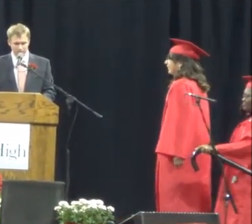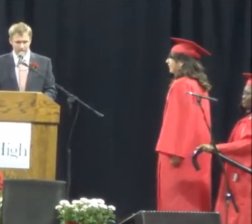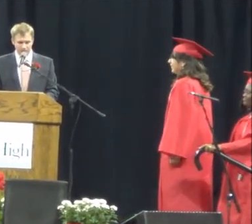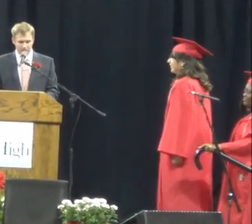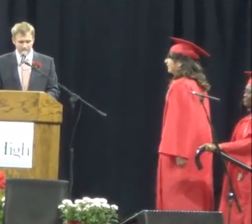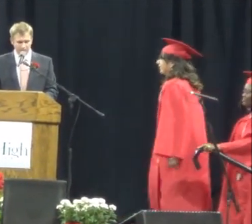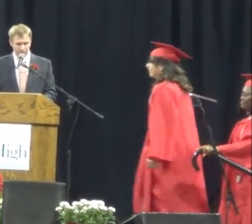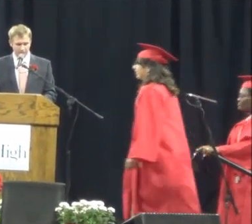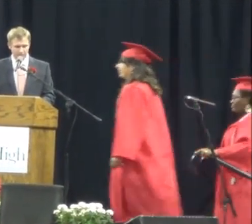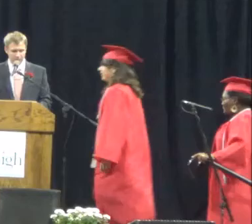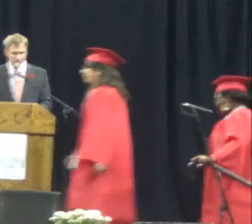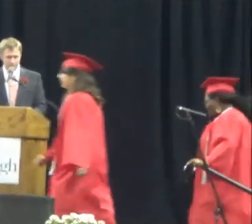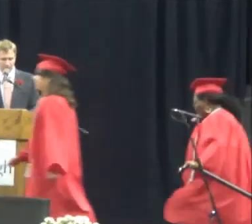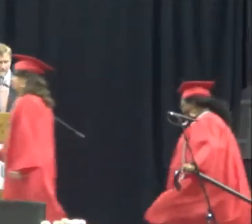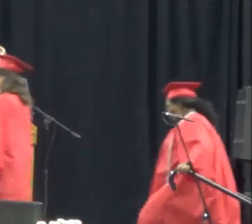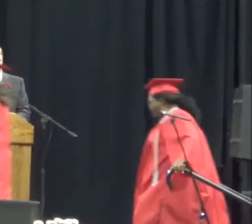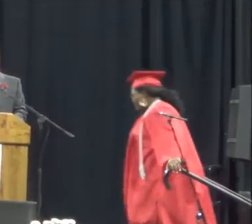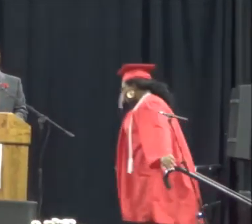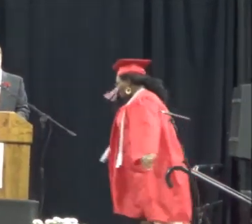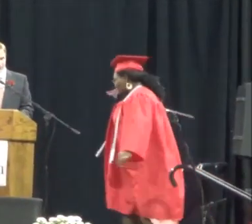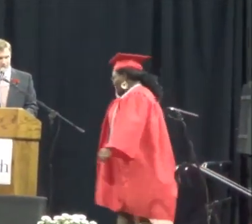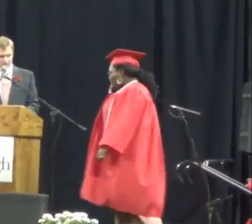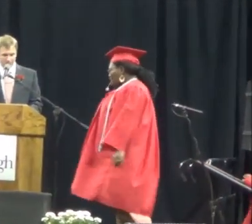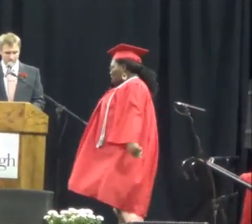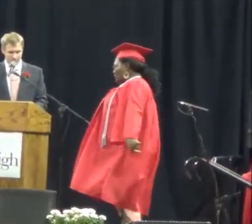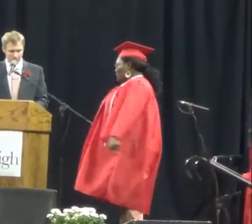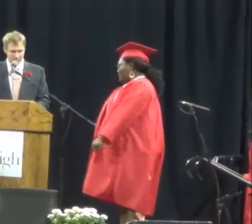Marcel Reyes.